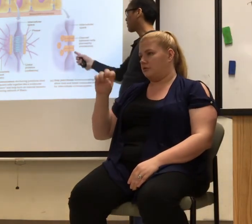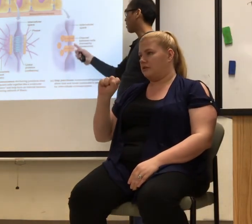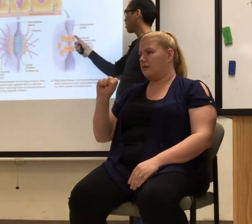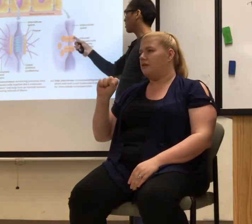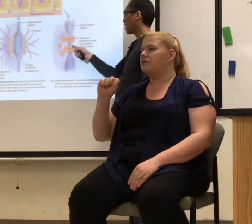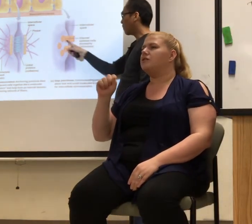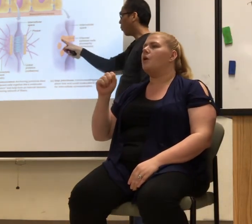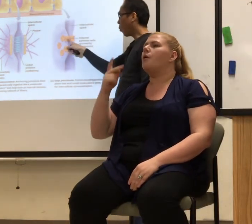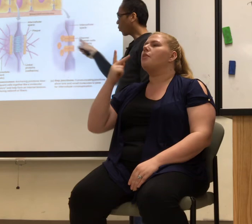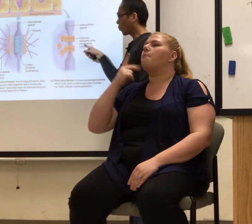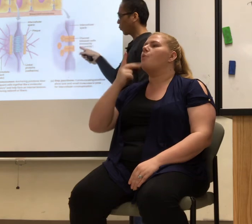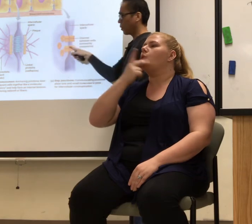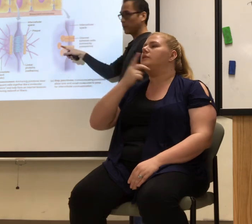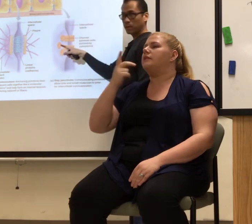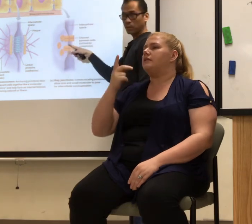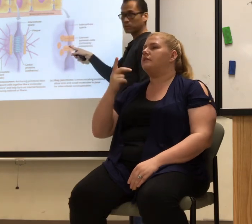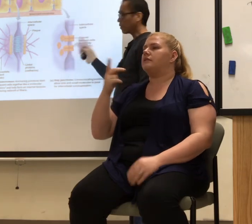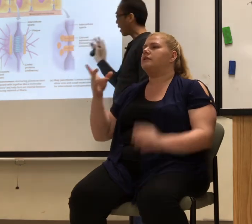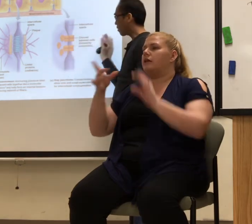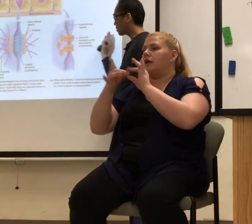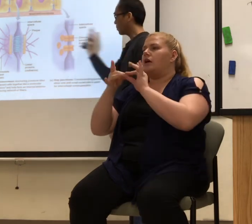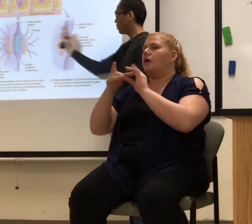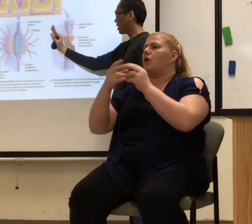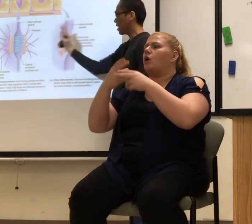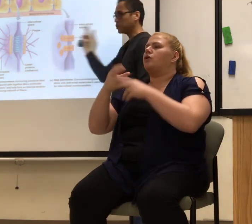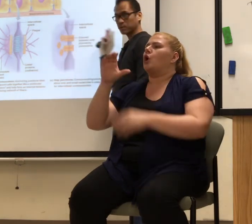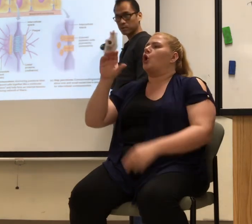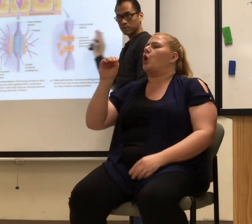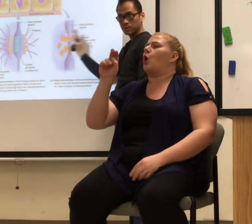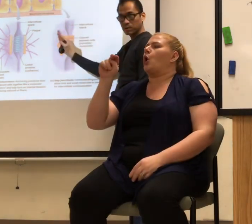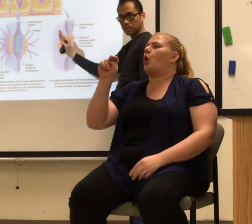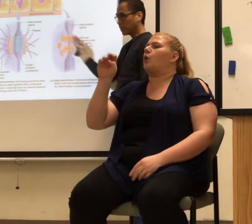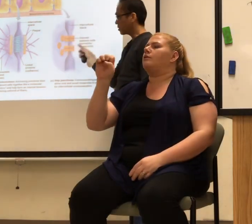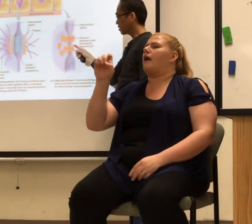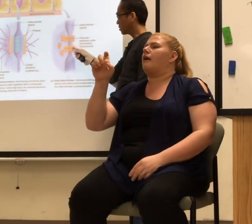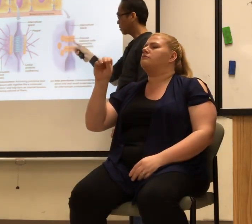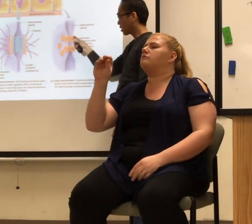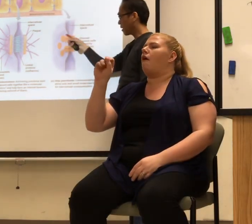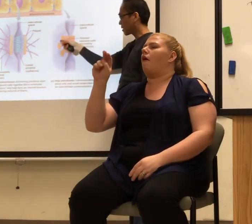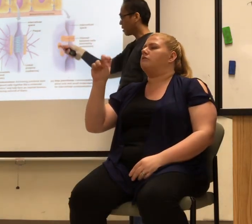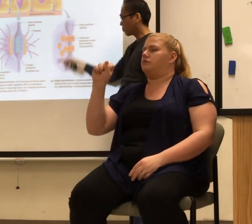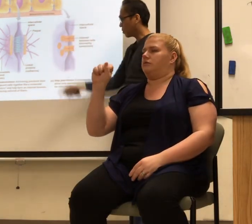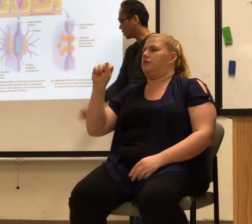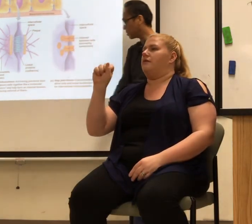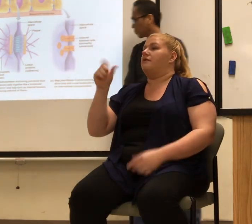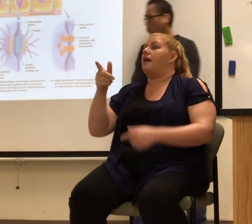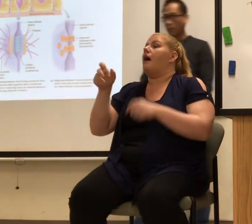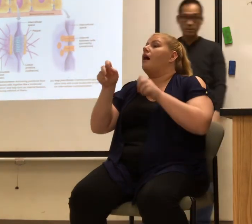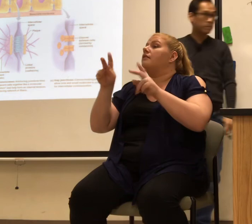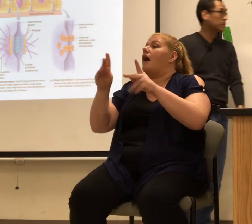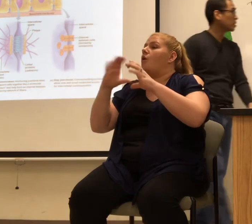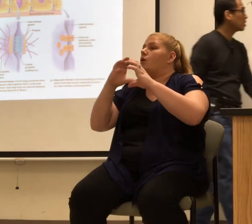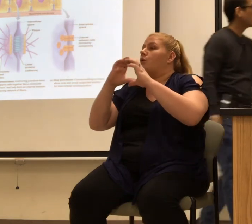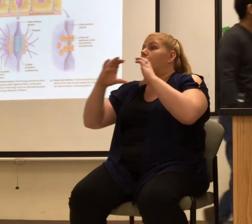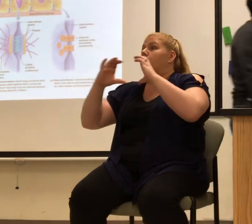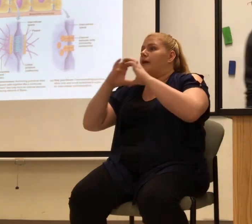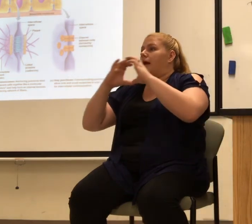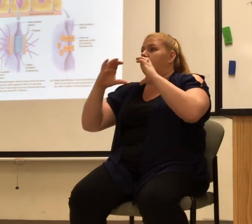called connexons have a pore through it, which allows communication because the connexon proteins are